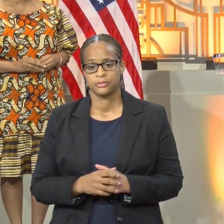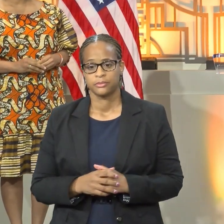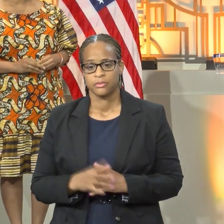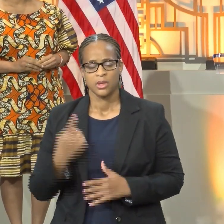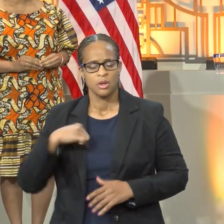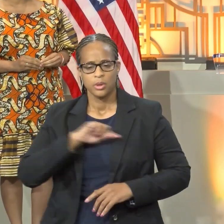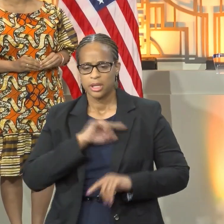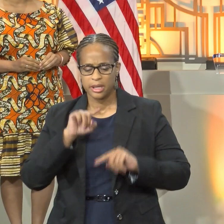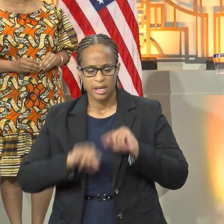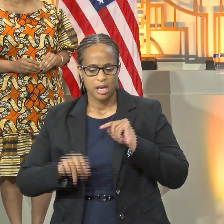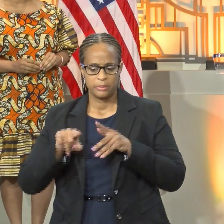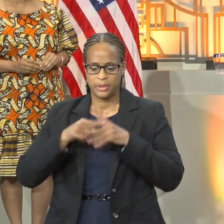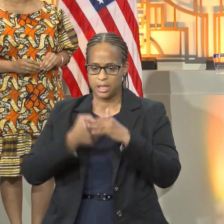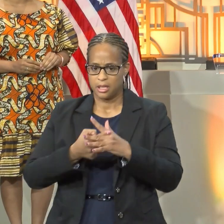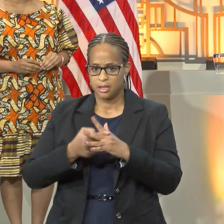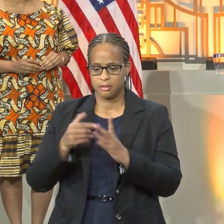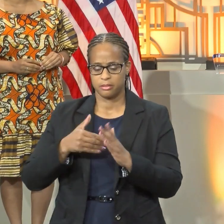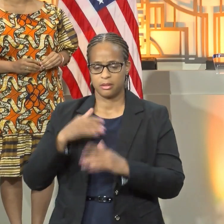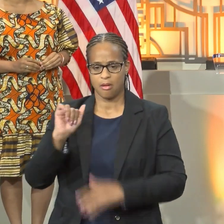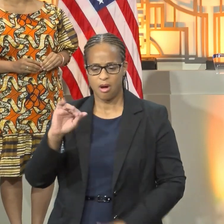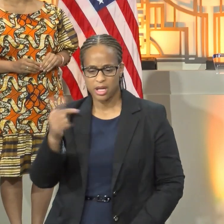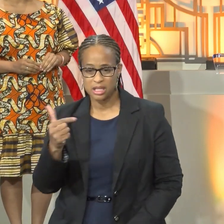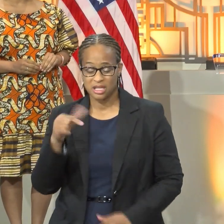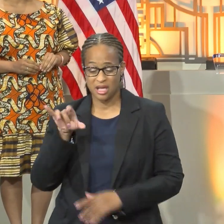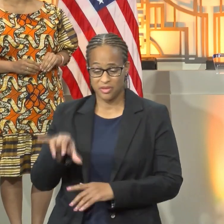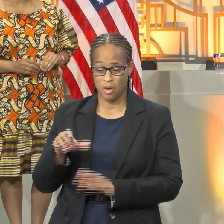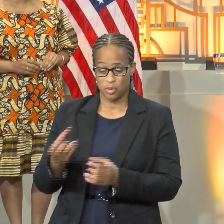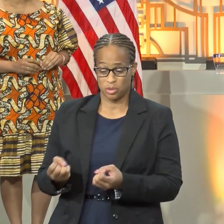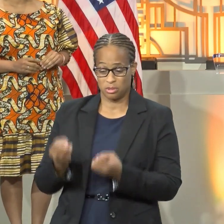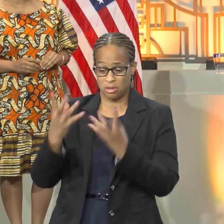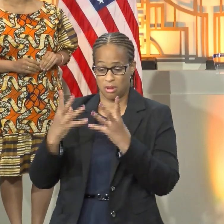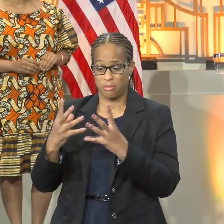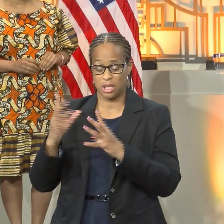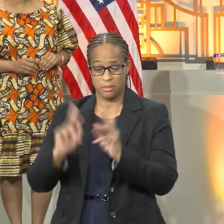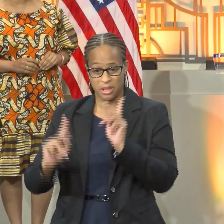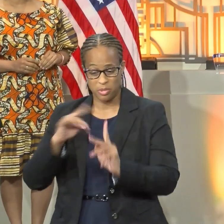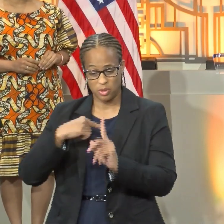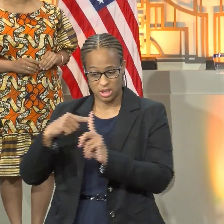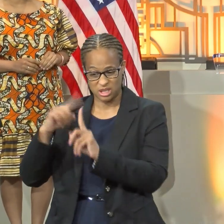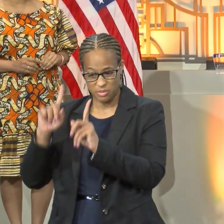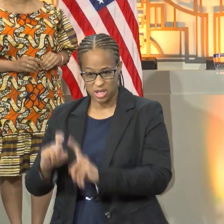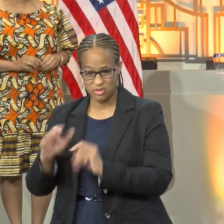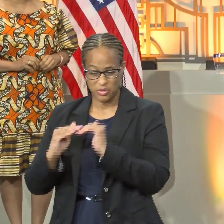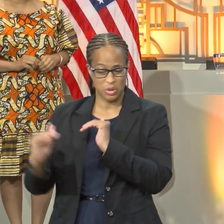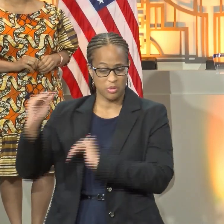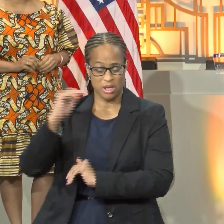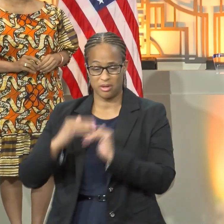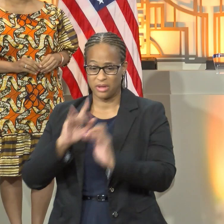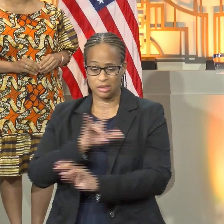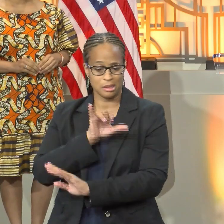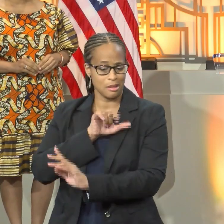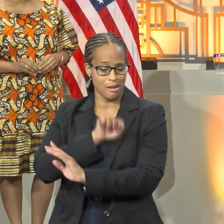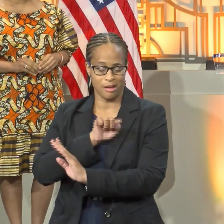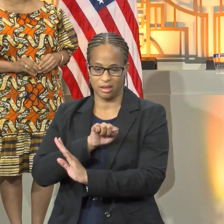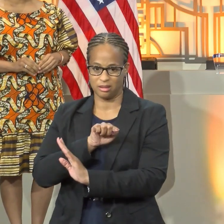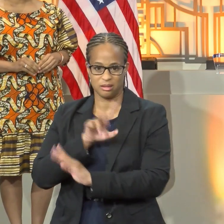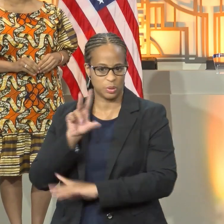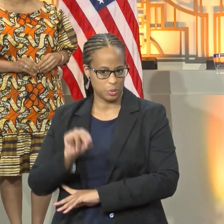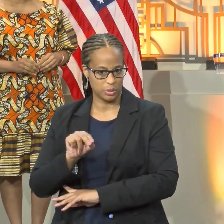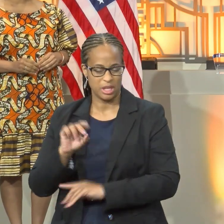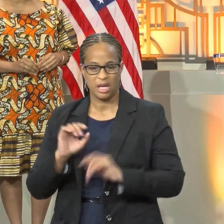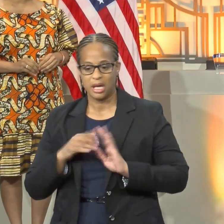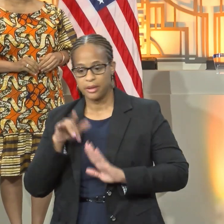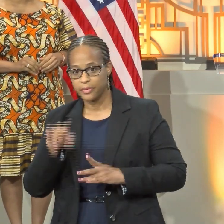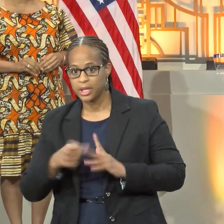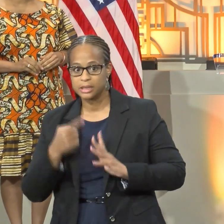go into August, and the numbers in August are greater than the numbers in July, and then talk about going